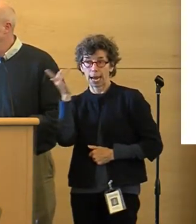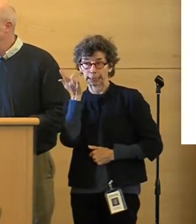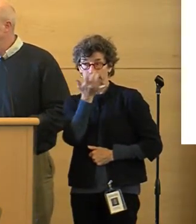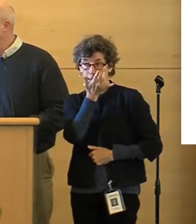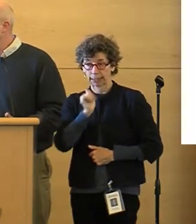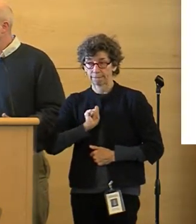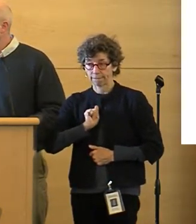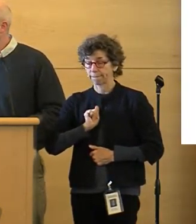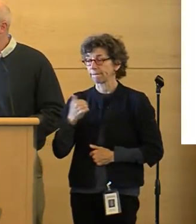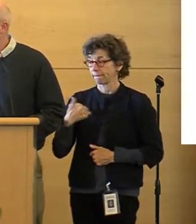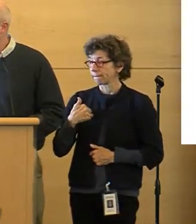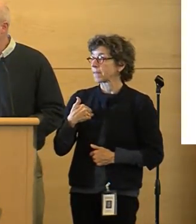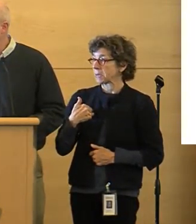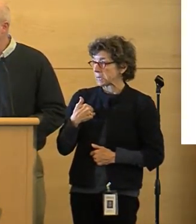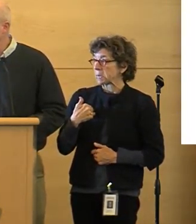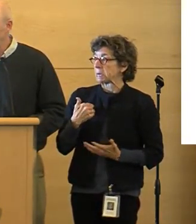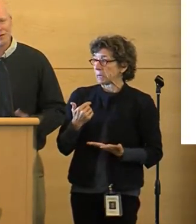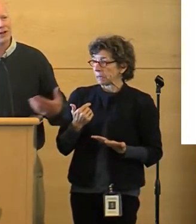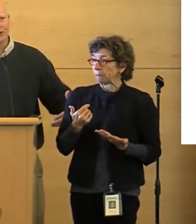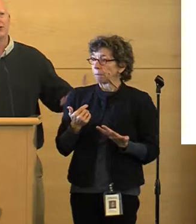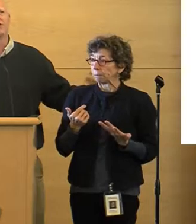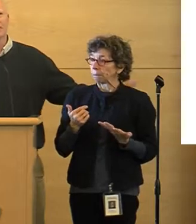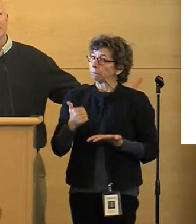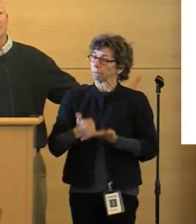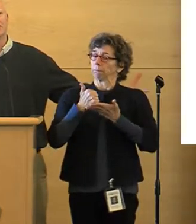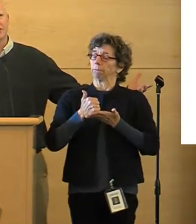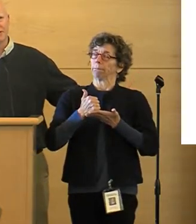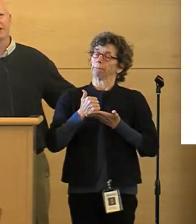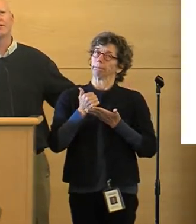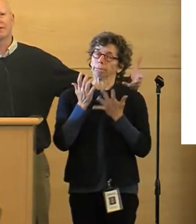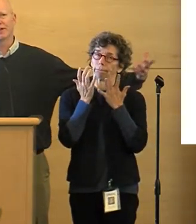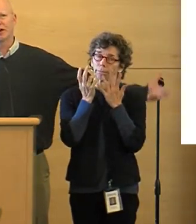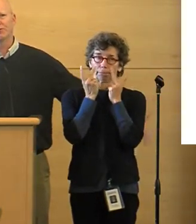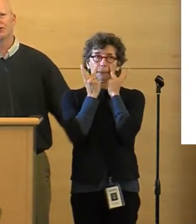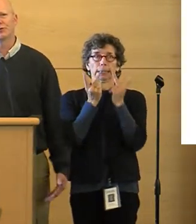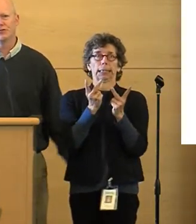we depend on having this assistive technology that helps us perform that function.